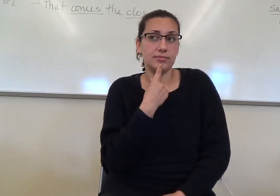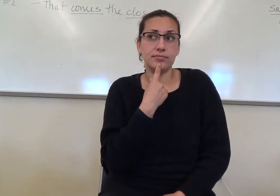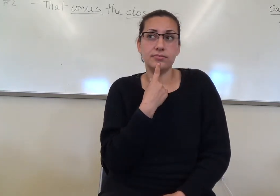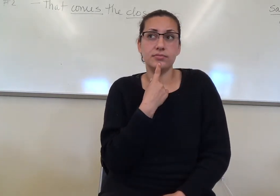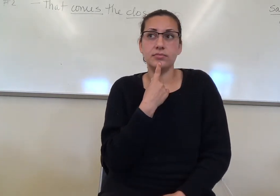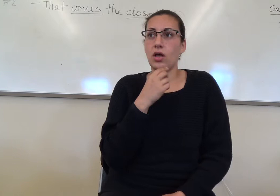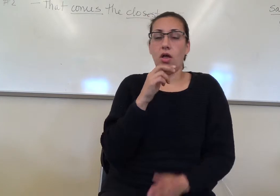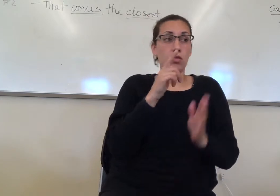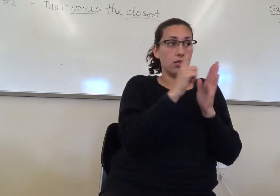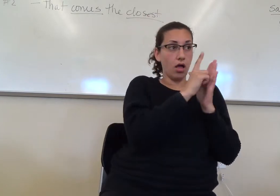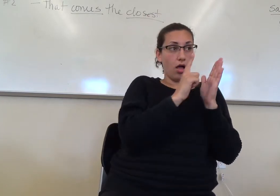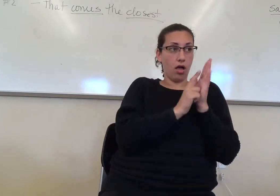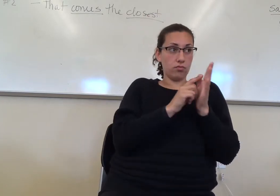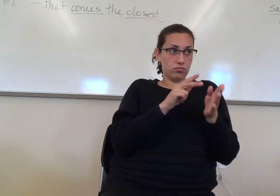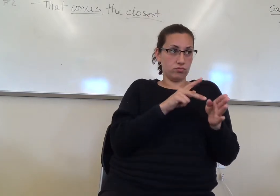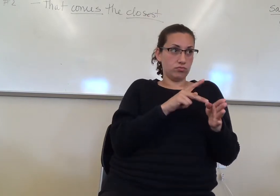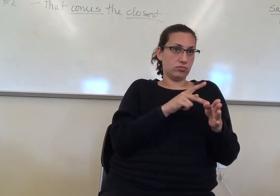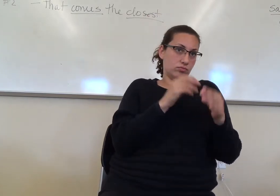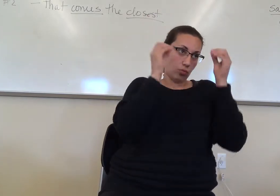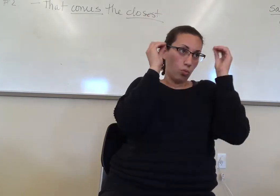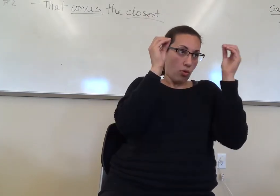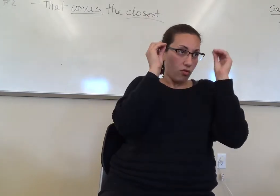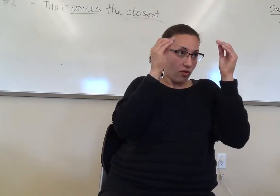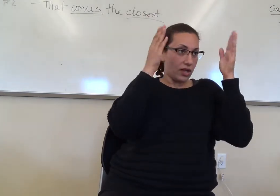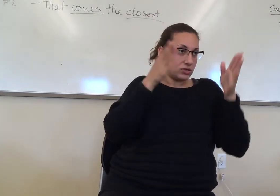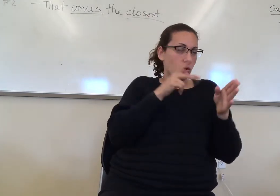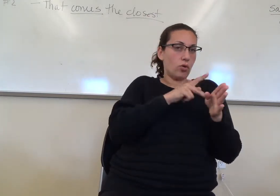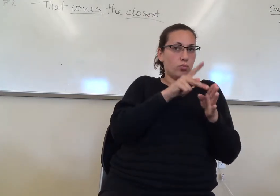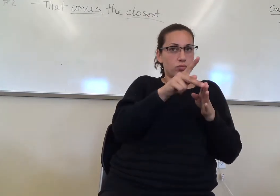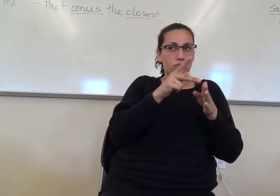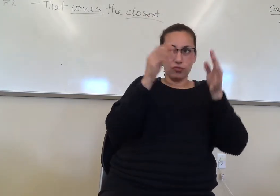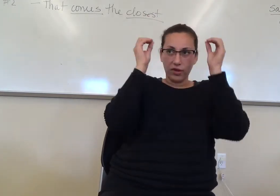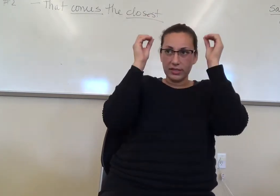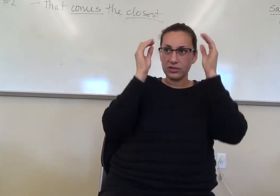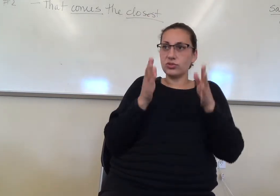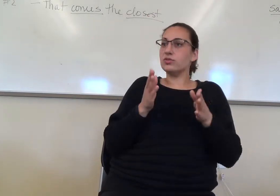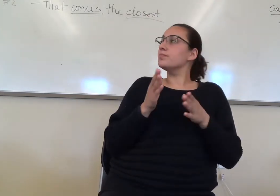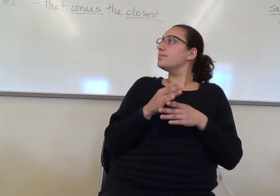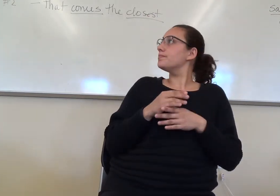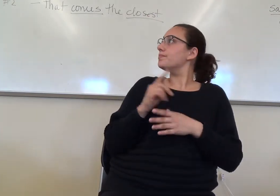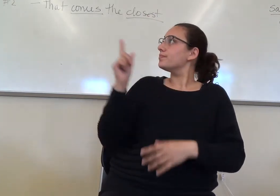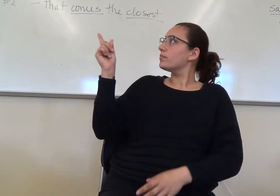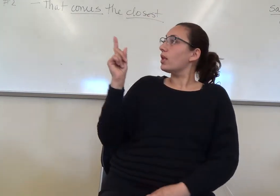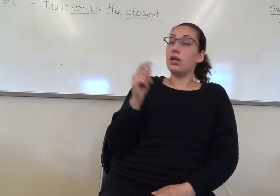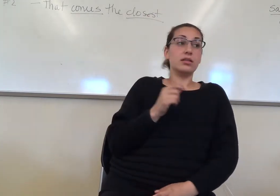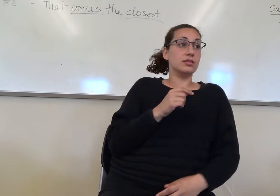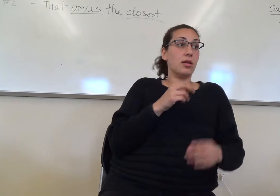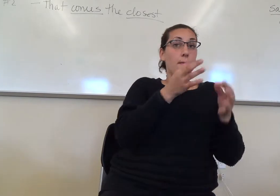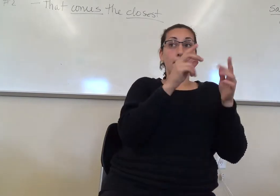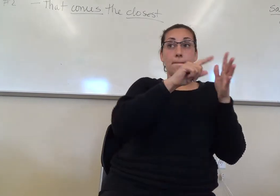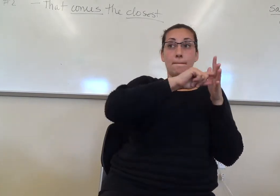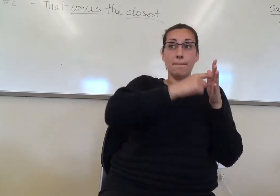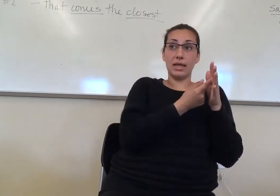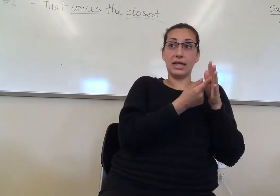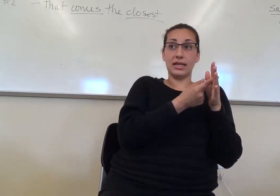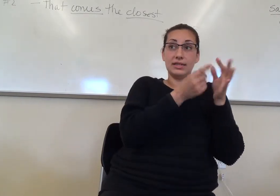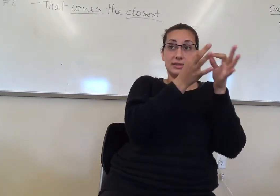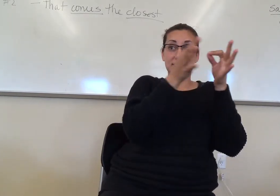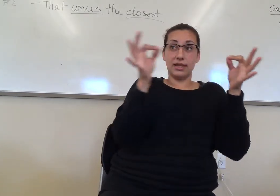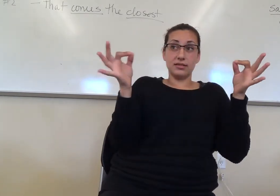Penny's suggestion that the subject of the first sentence is often the topic. Did that work?